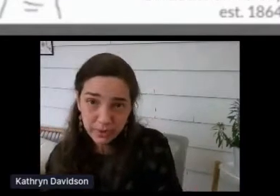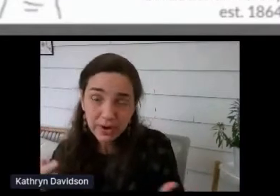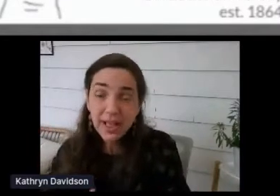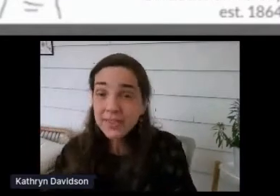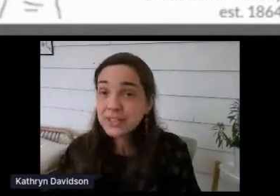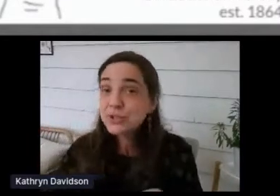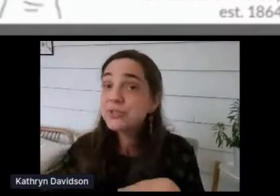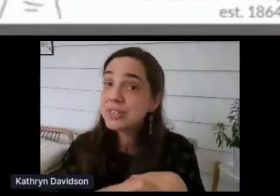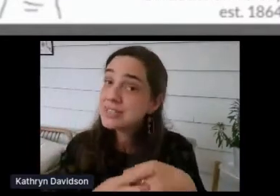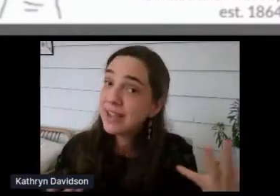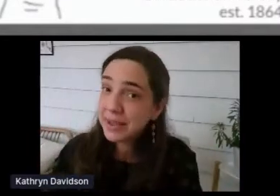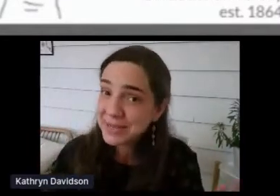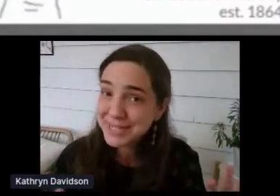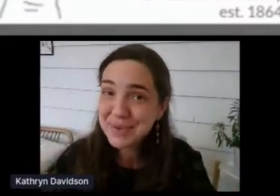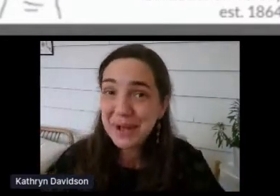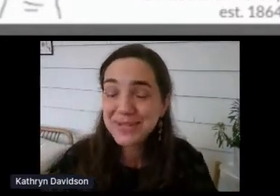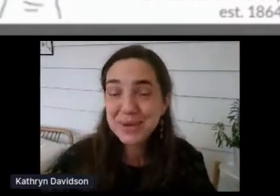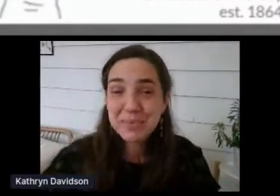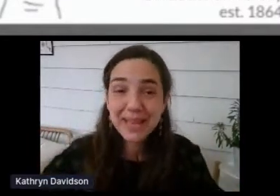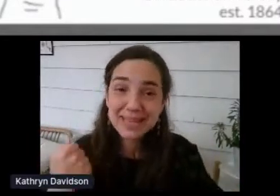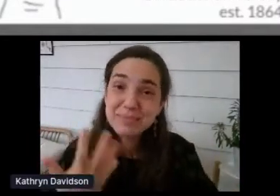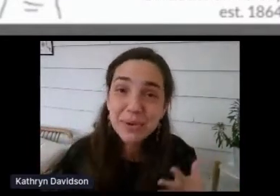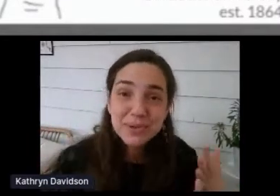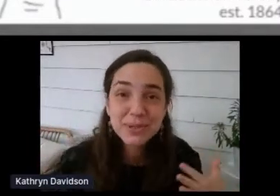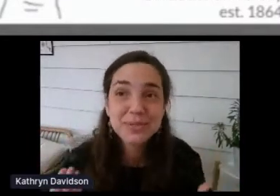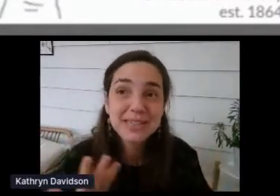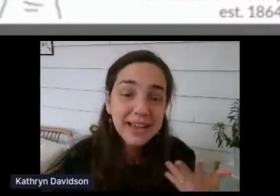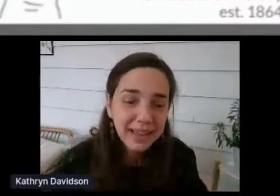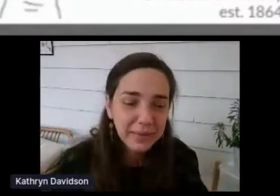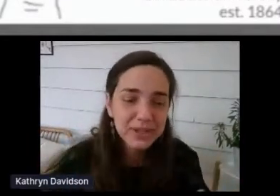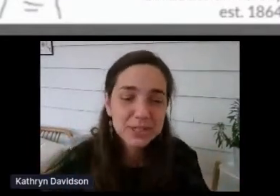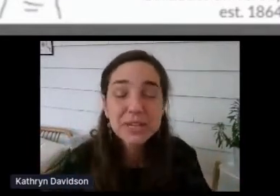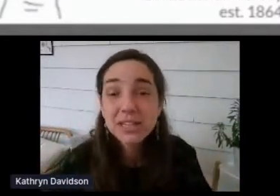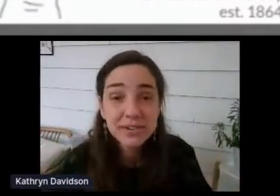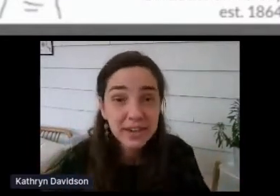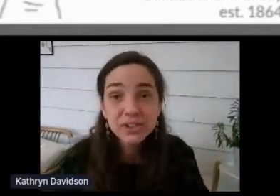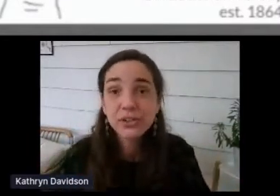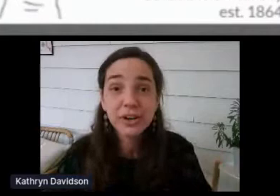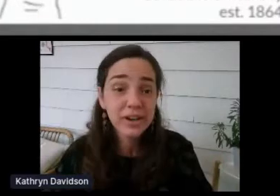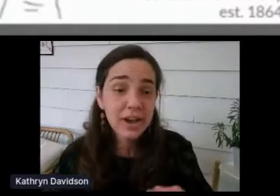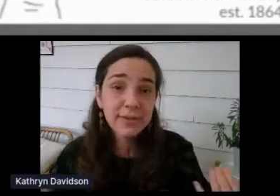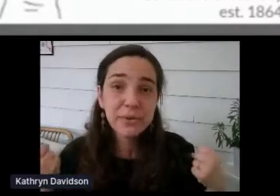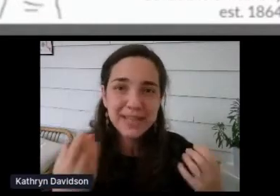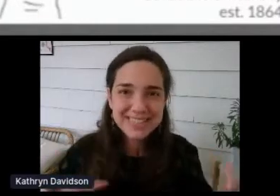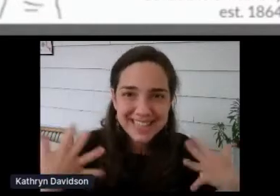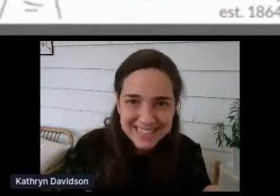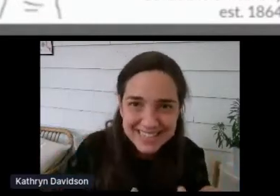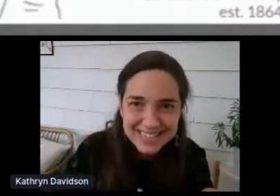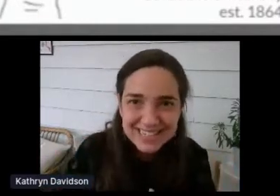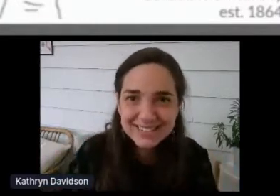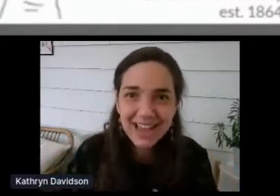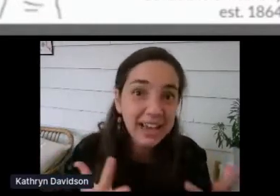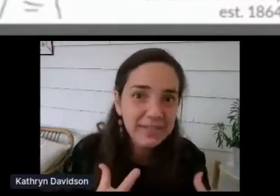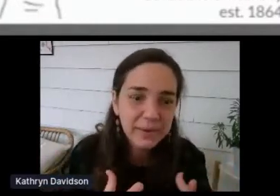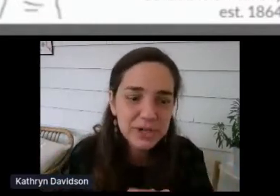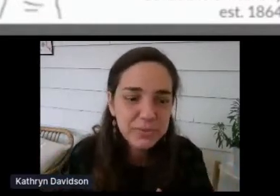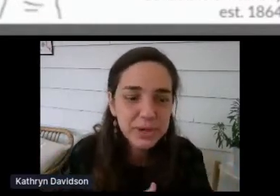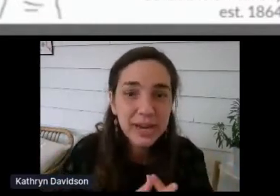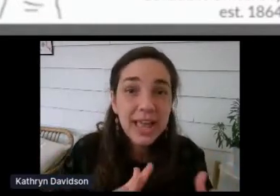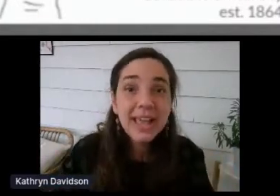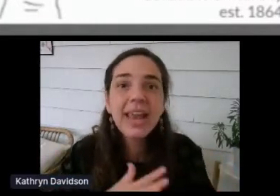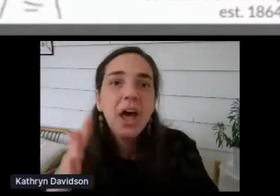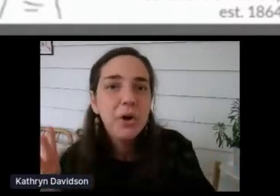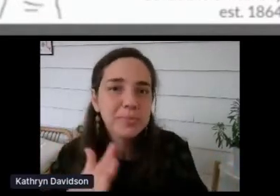learn more, that's true for a sign language as well. So being exposed to a sign language, especially for deaf children, for whom that's the easiest kind of language